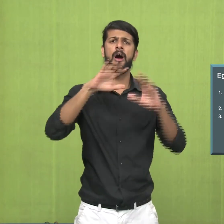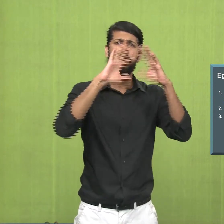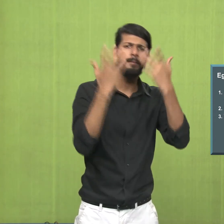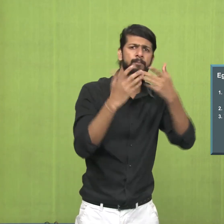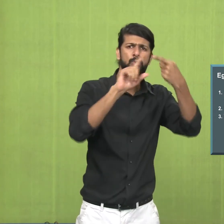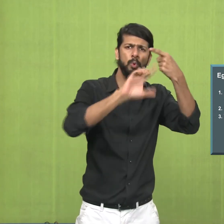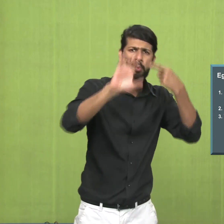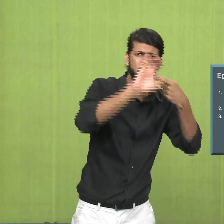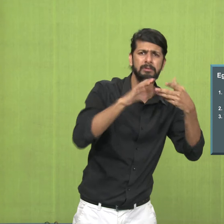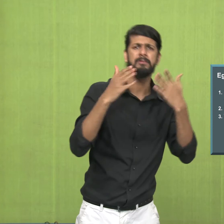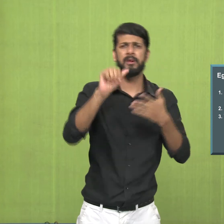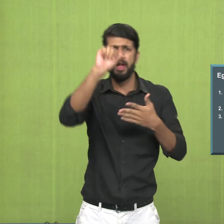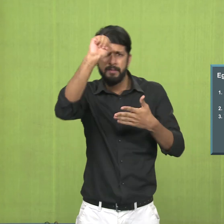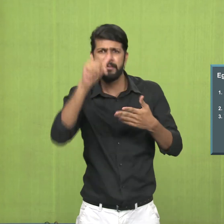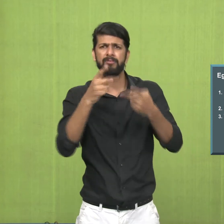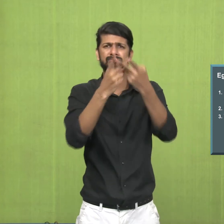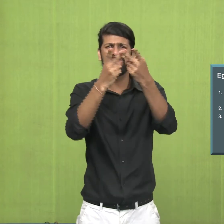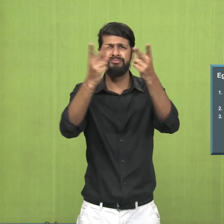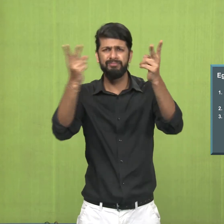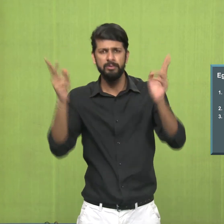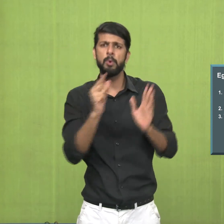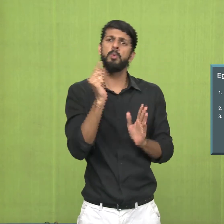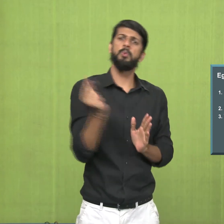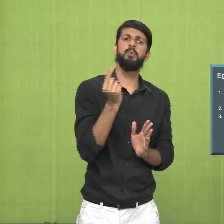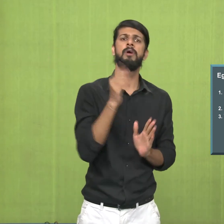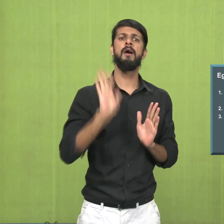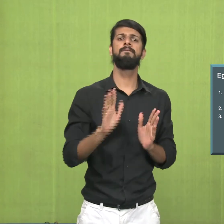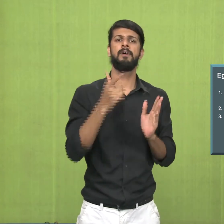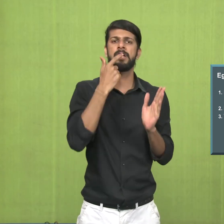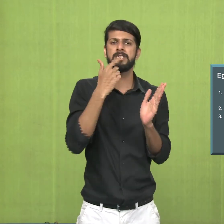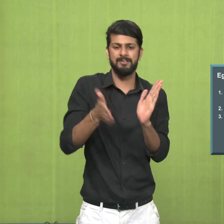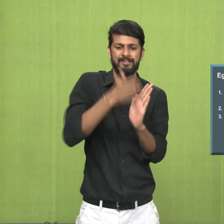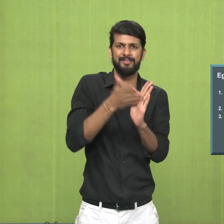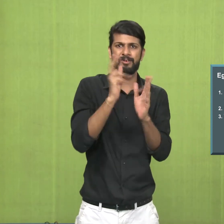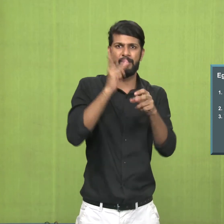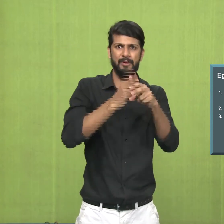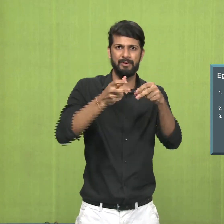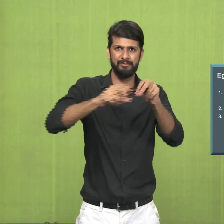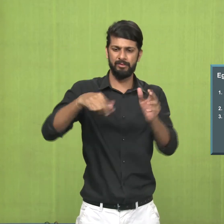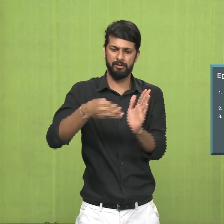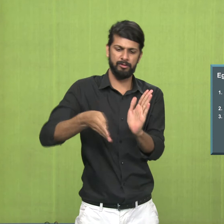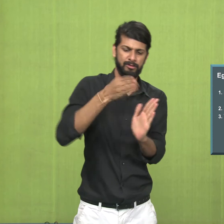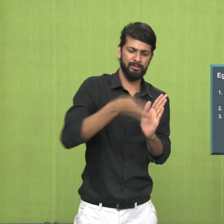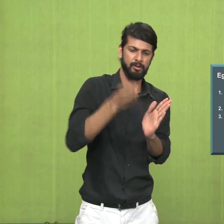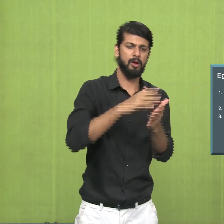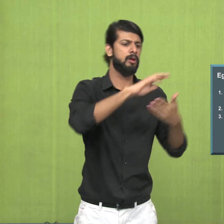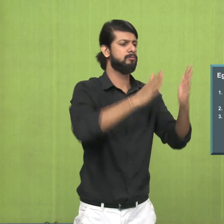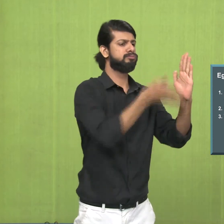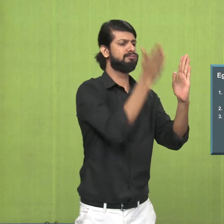in the tempera technique. Wherever, for example, Europe, India, wherever the tempera forms were used,